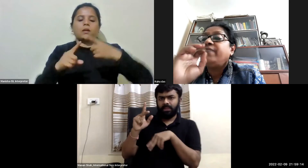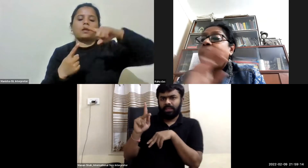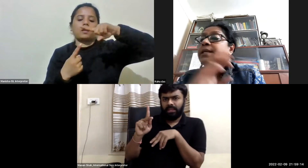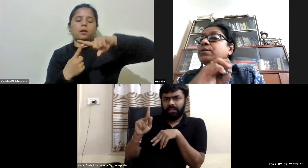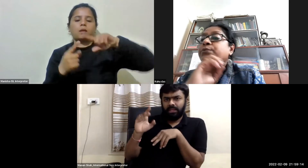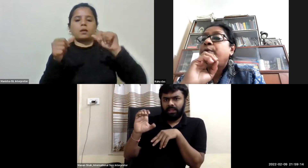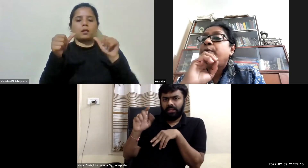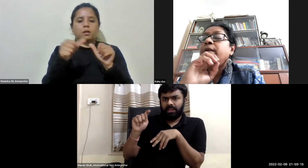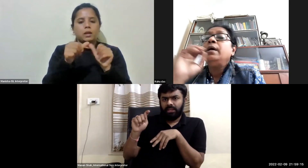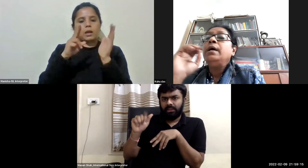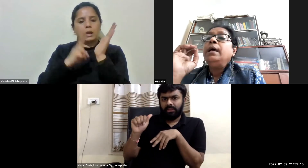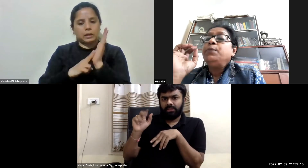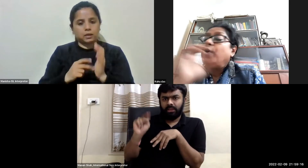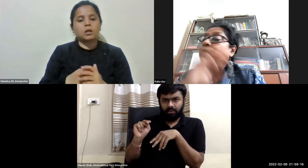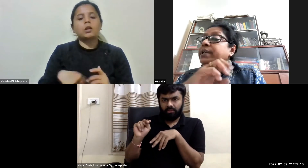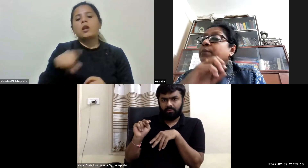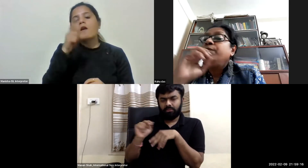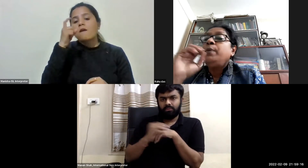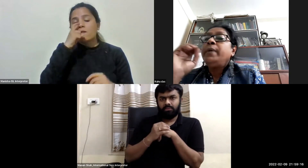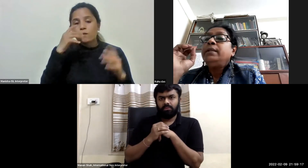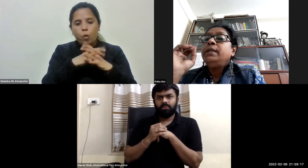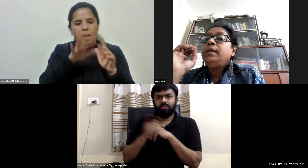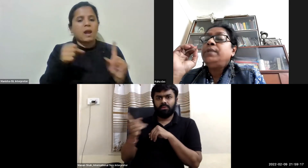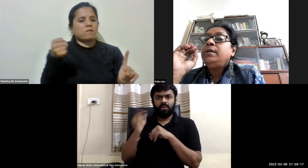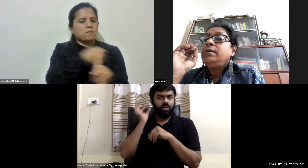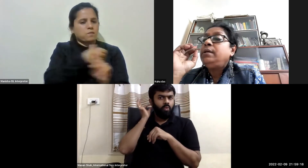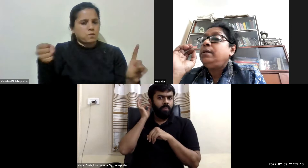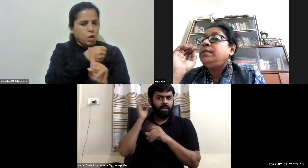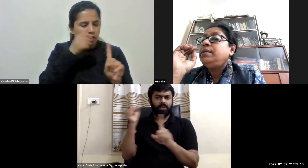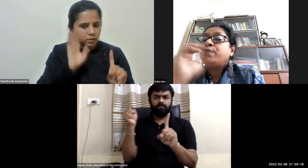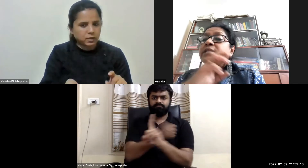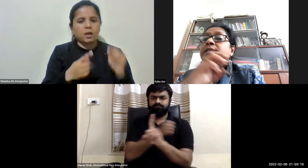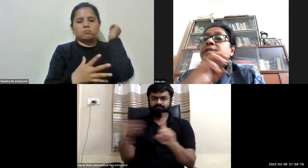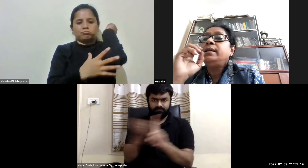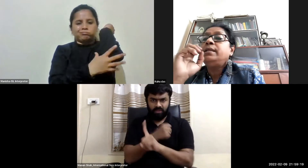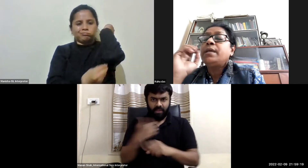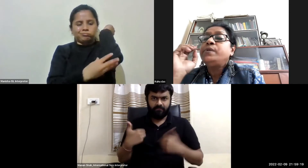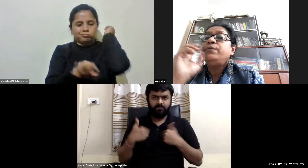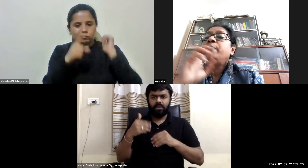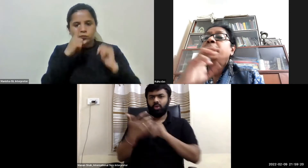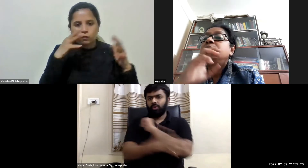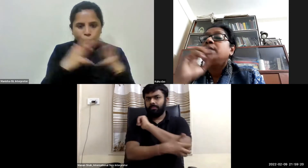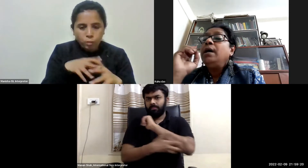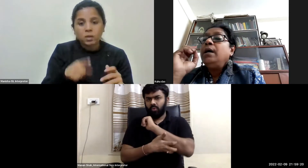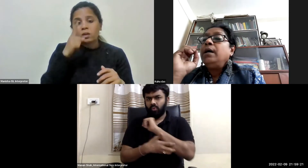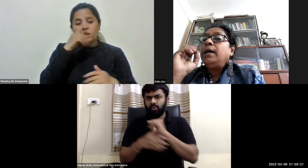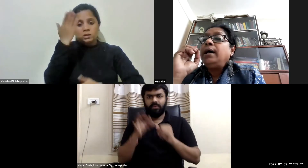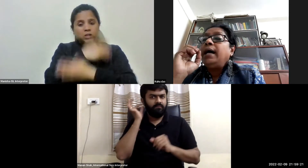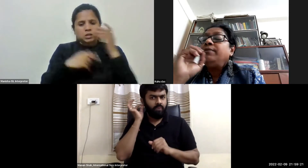the violence on women, the poverty among women, the distress that the disabled